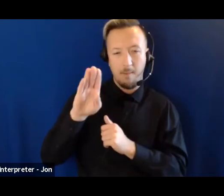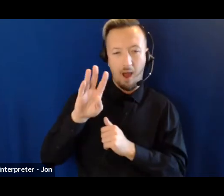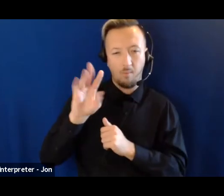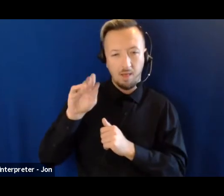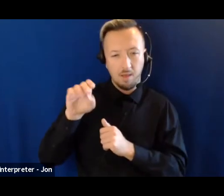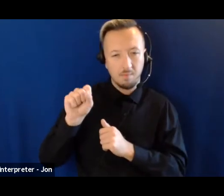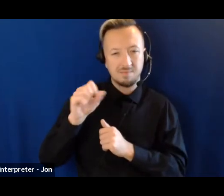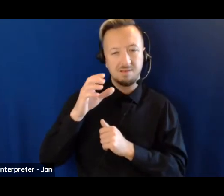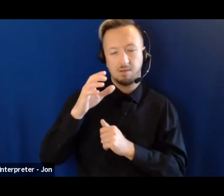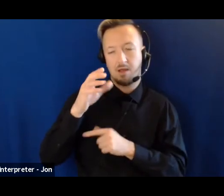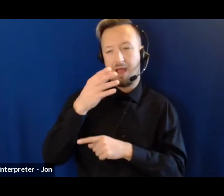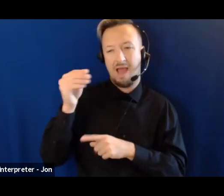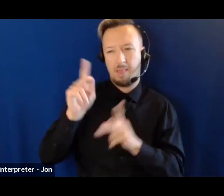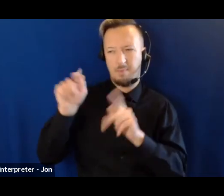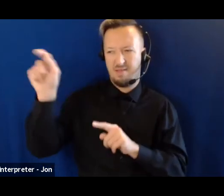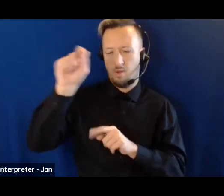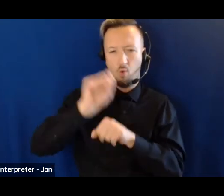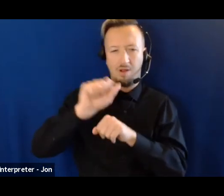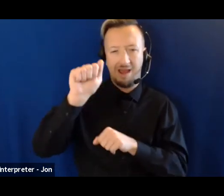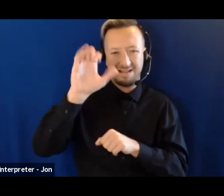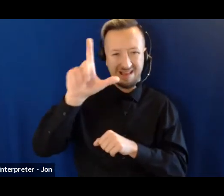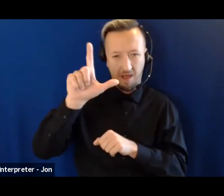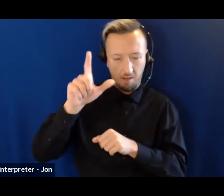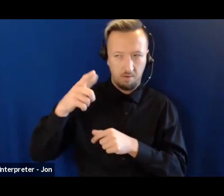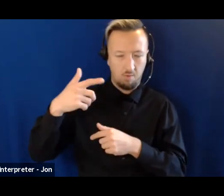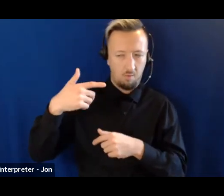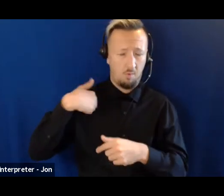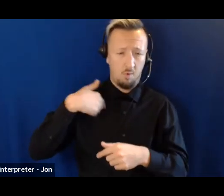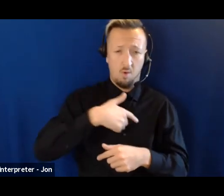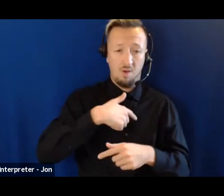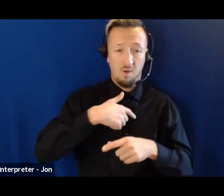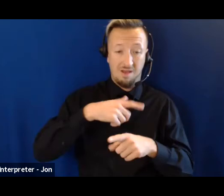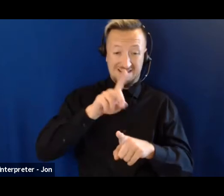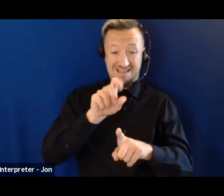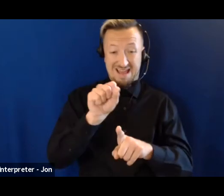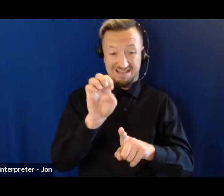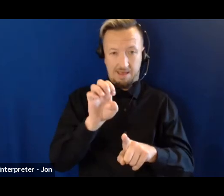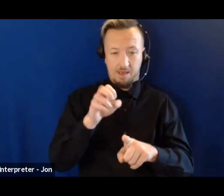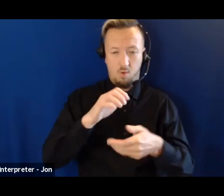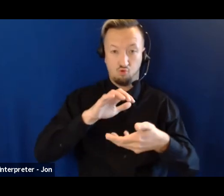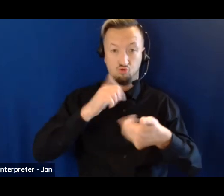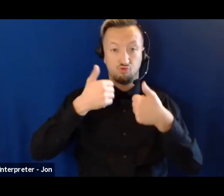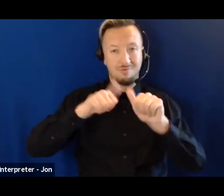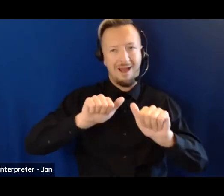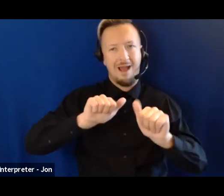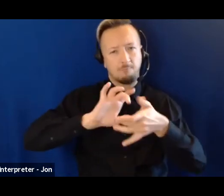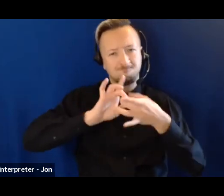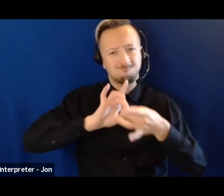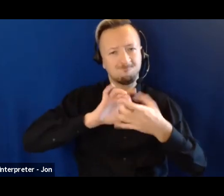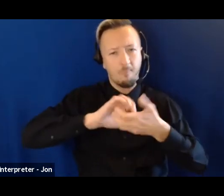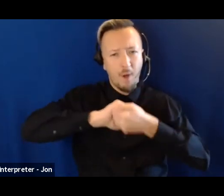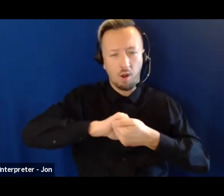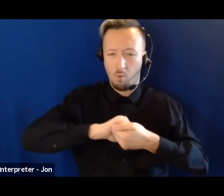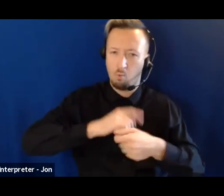we were struggling to have a partnership with our DSC. And, you